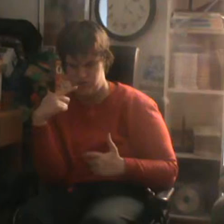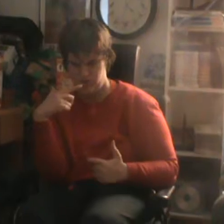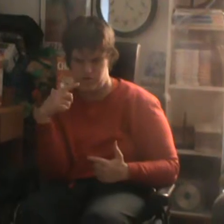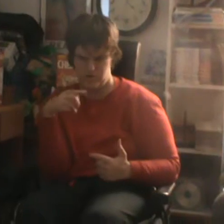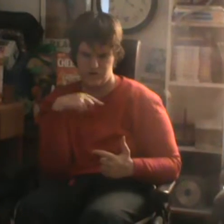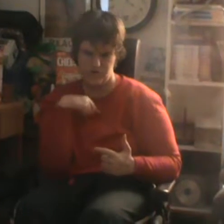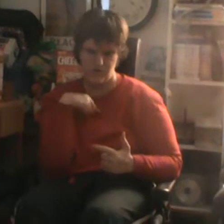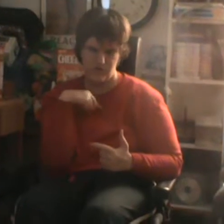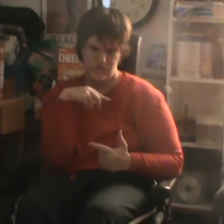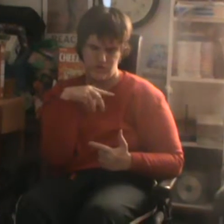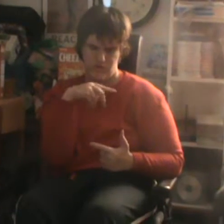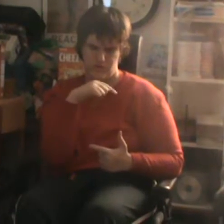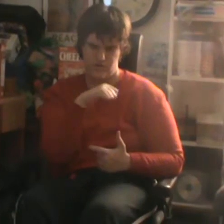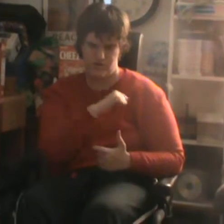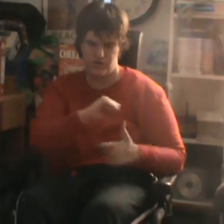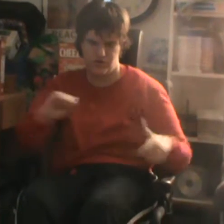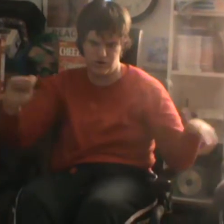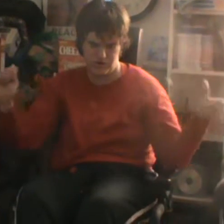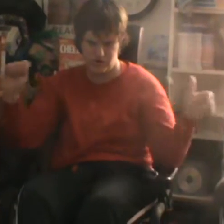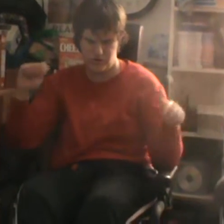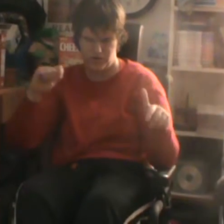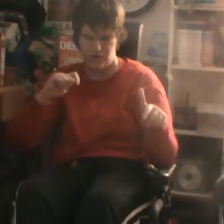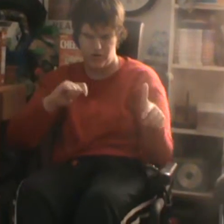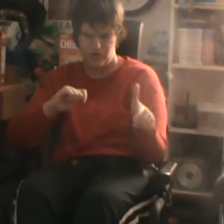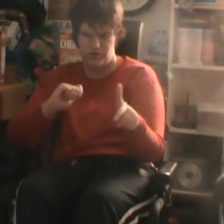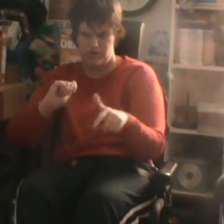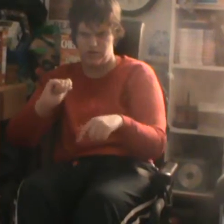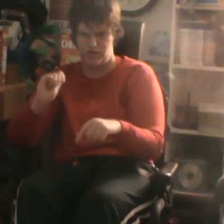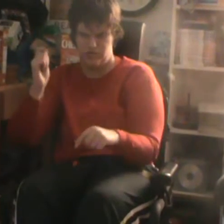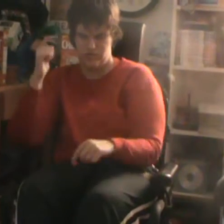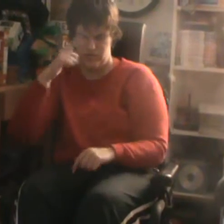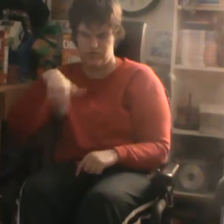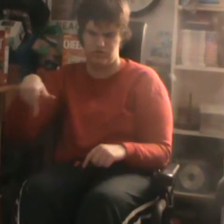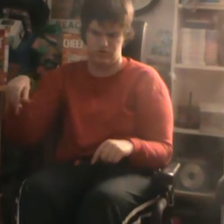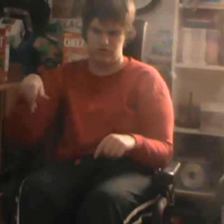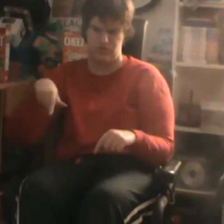And I even find myself acting the very same way.